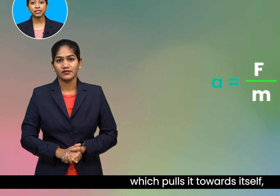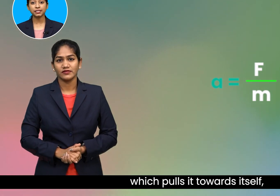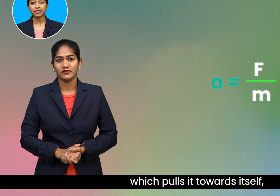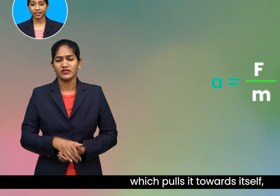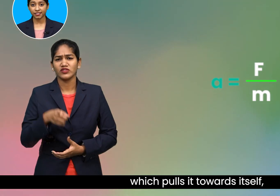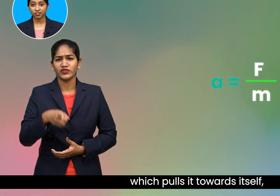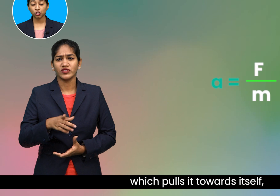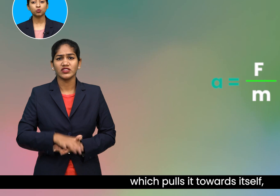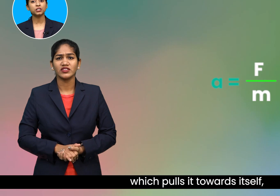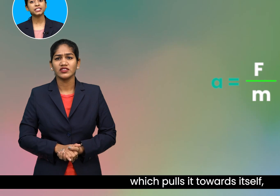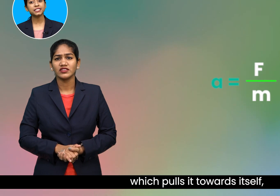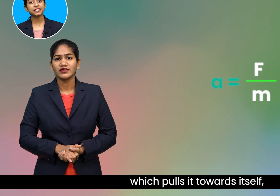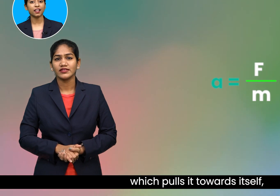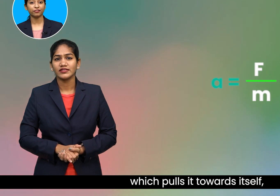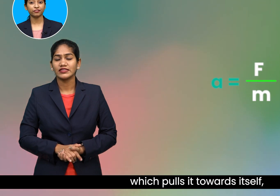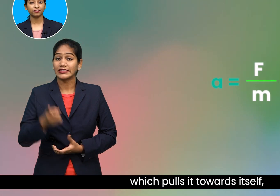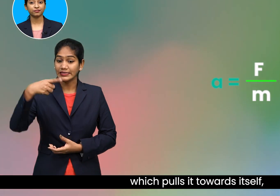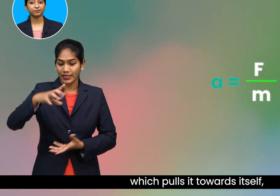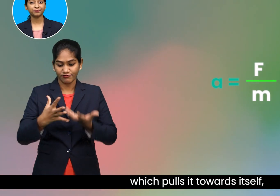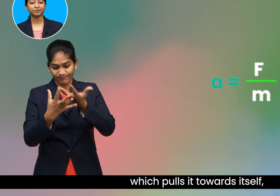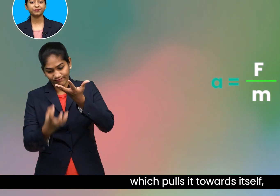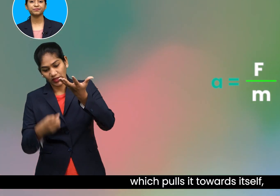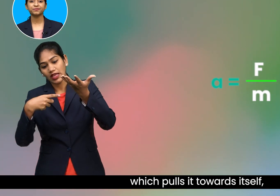which pulls it towards itself.